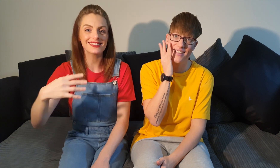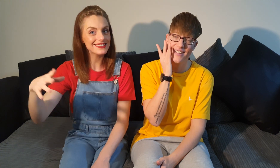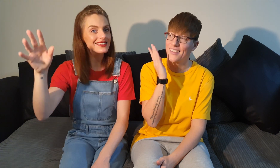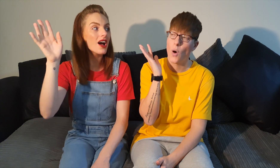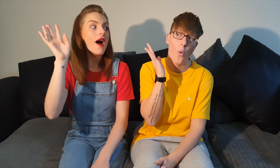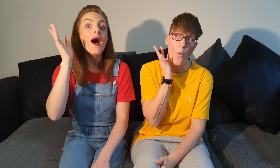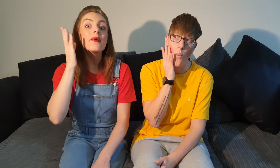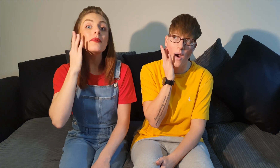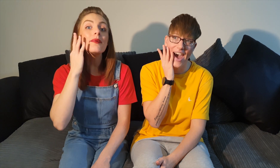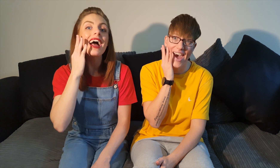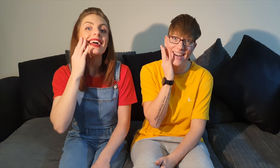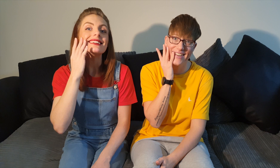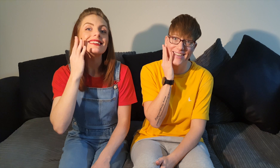is when.